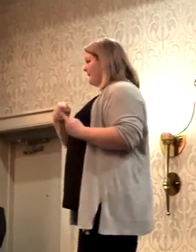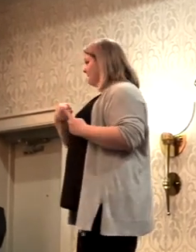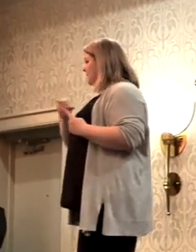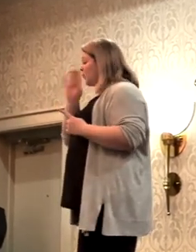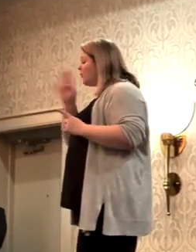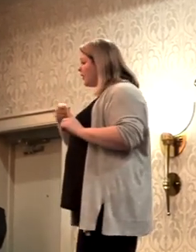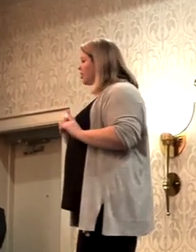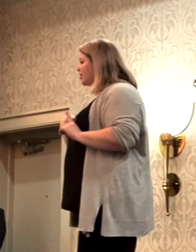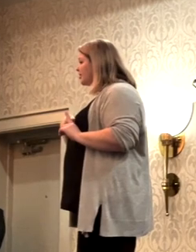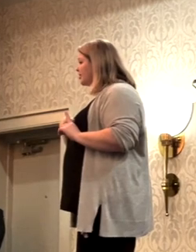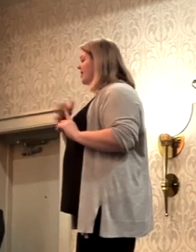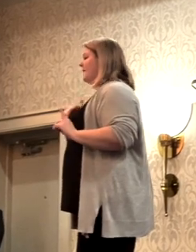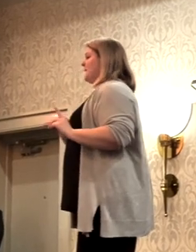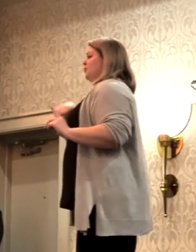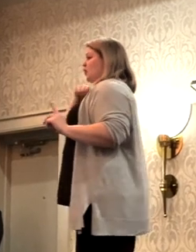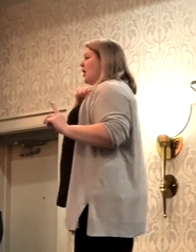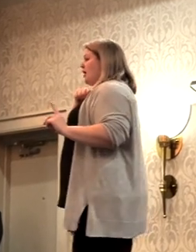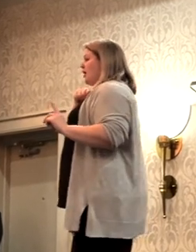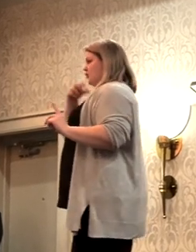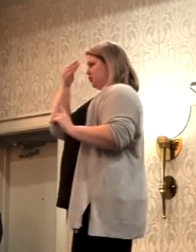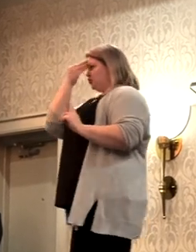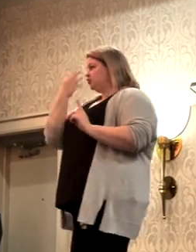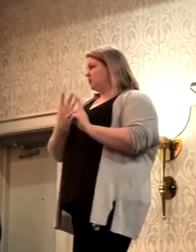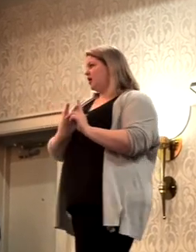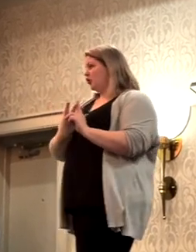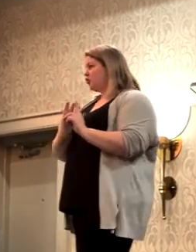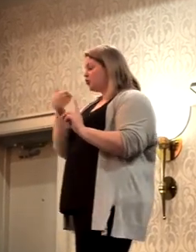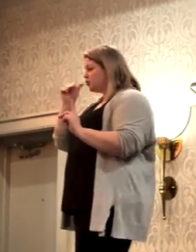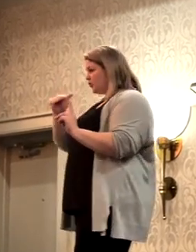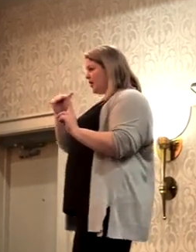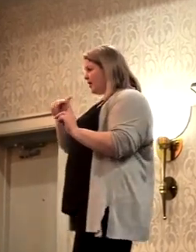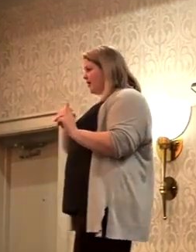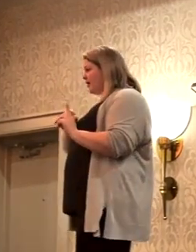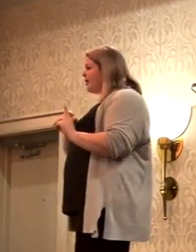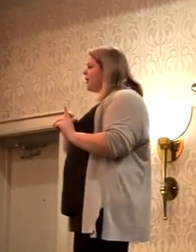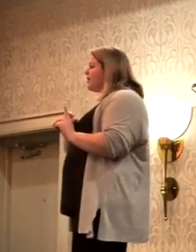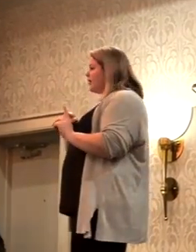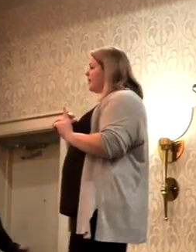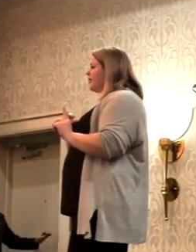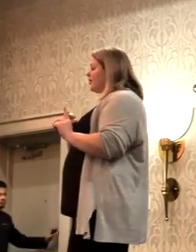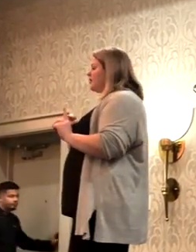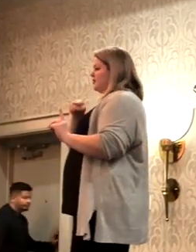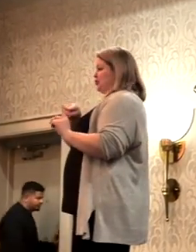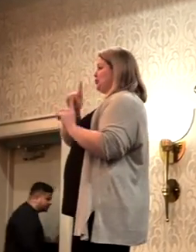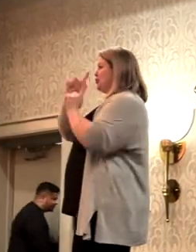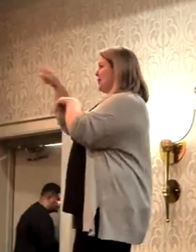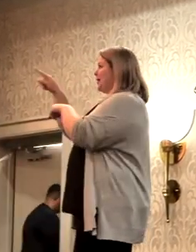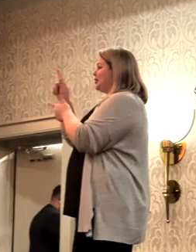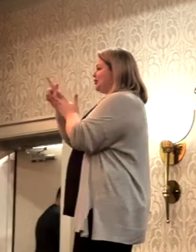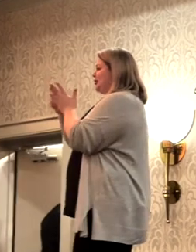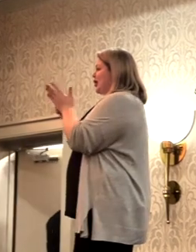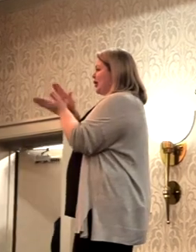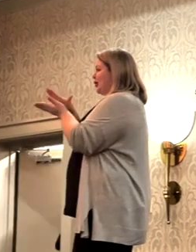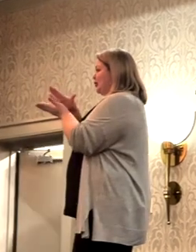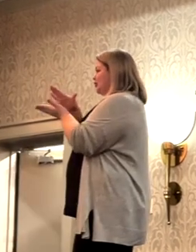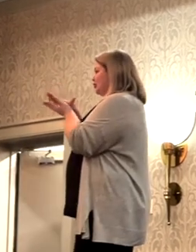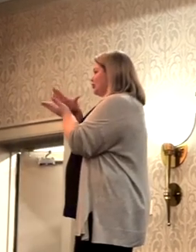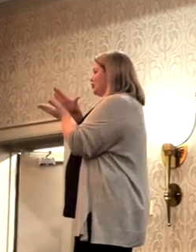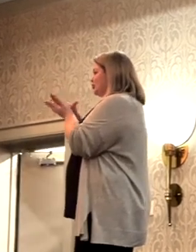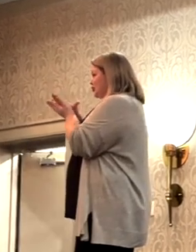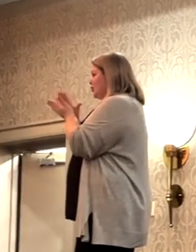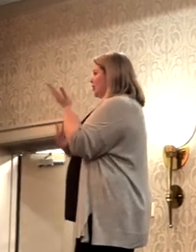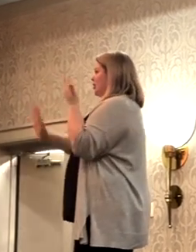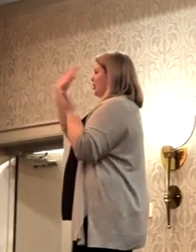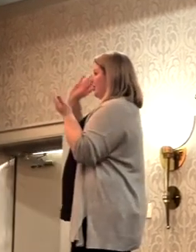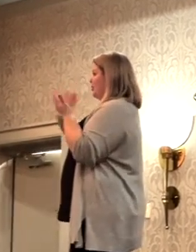I'm proud to be able to tell her tonight, this is a woman who went to law school at a time when 10% of